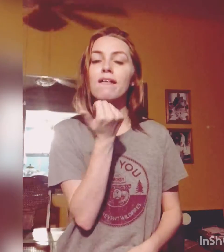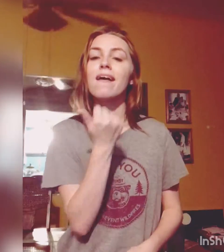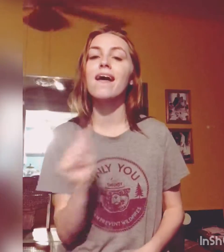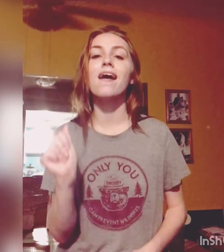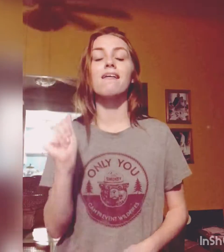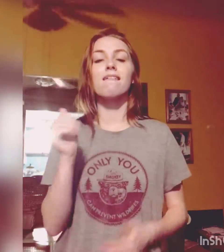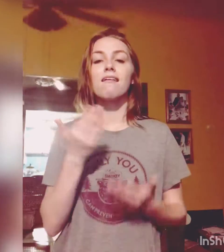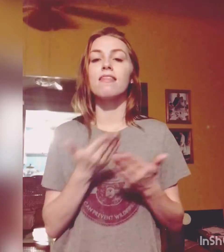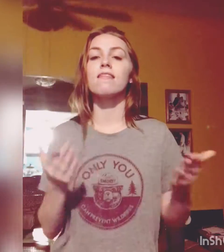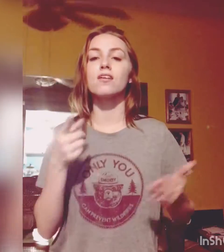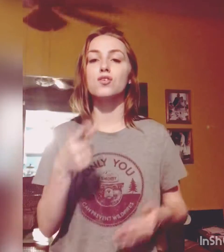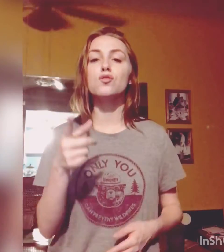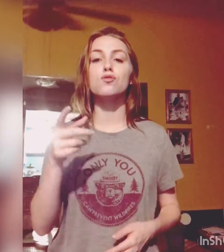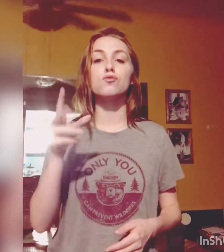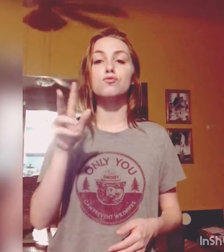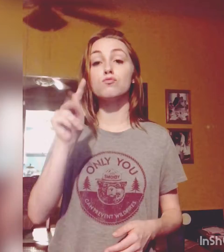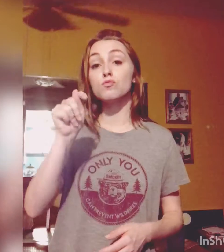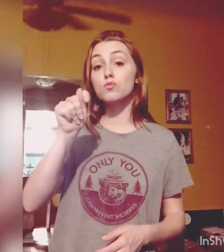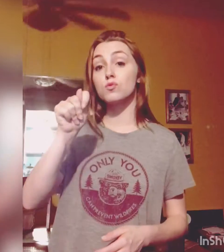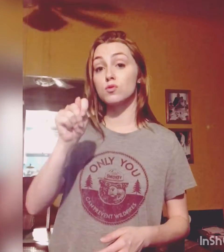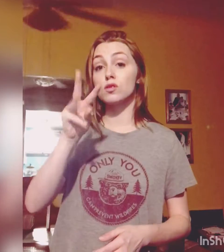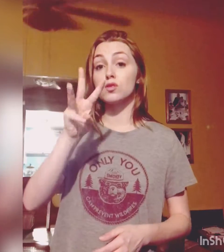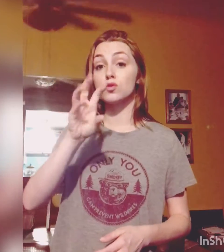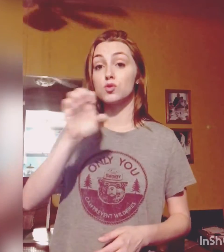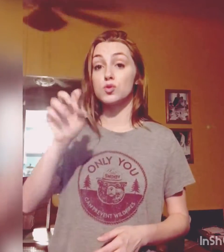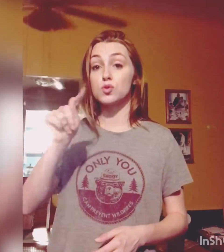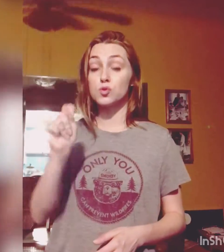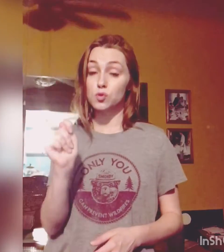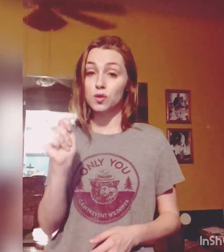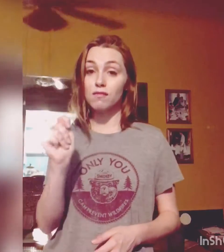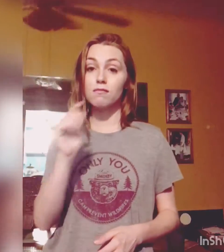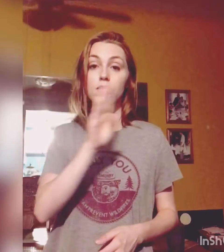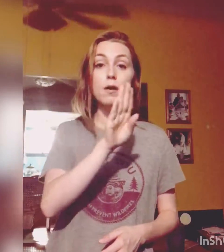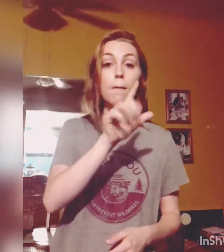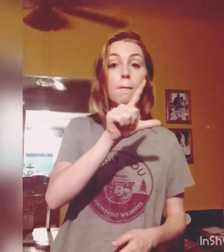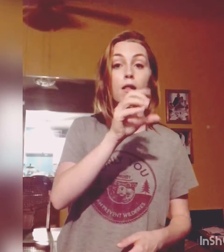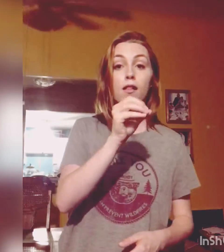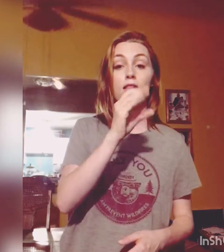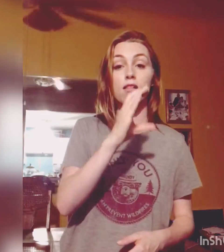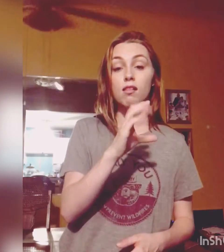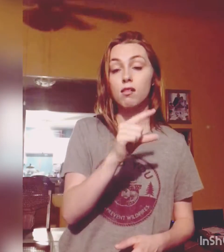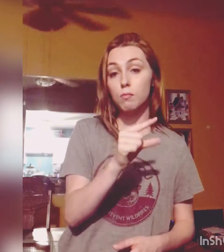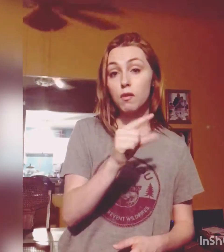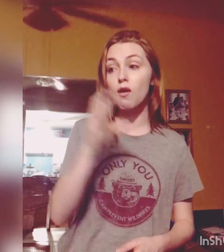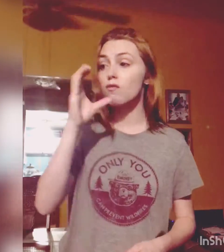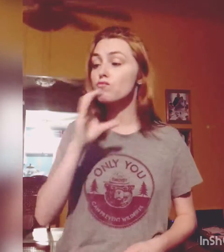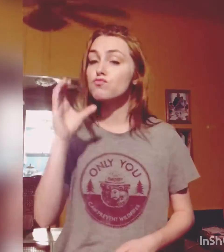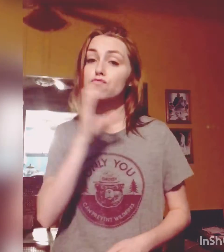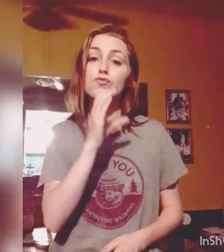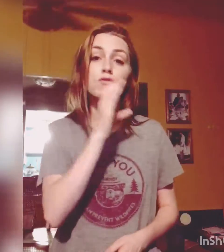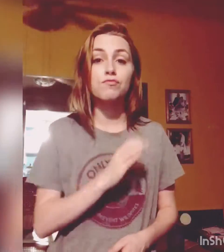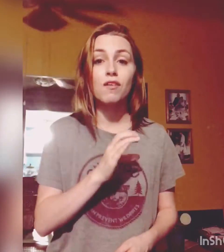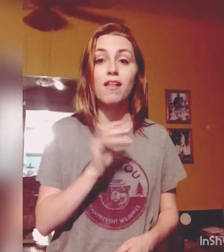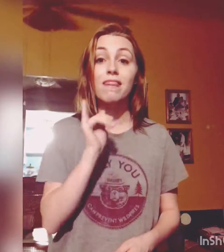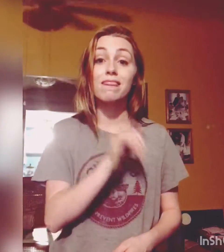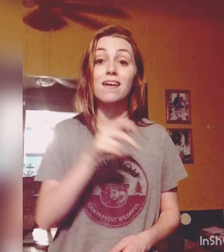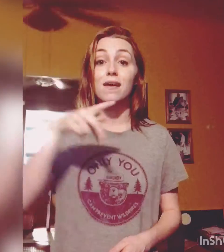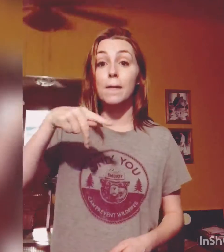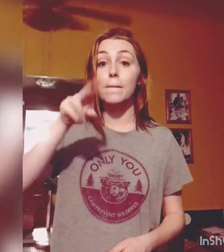we click is a public act of making media. We are the new editors. We decide what gets